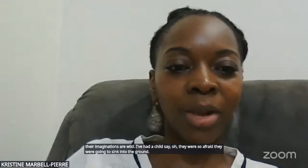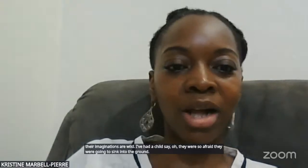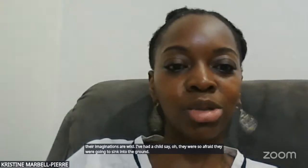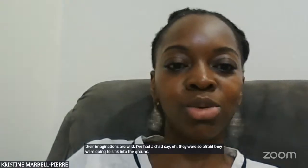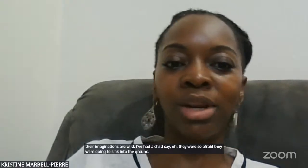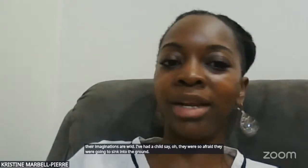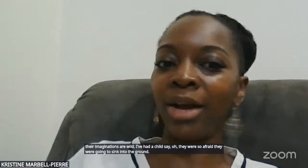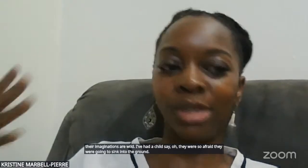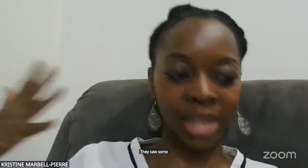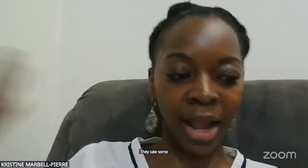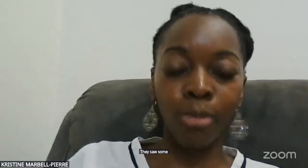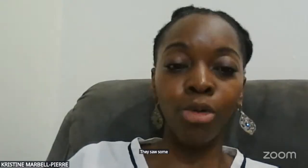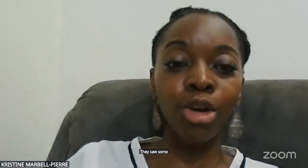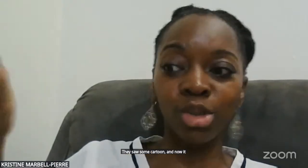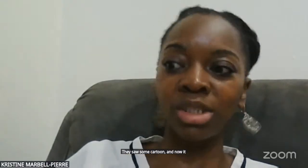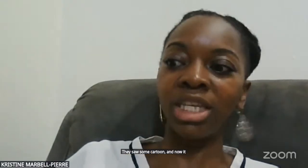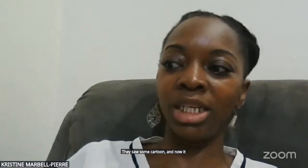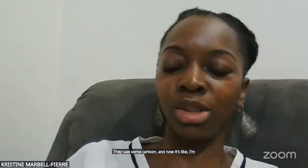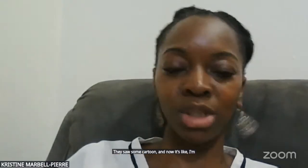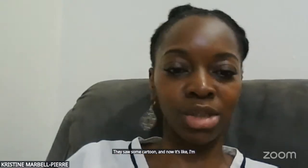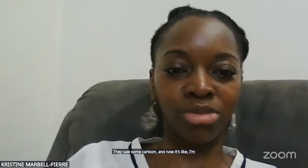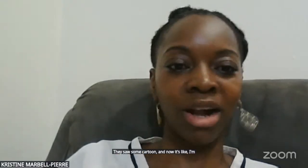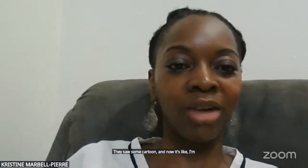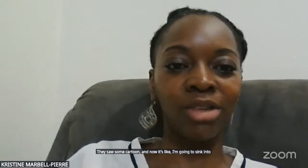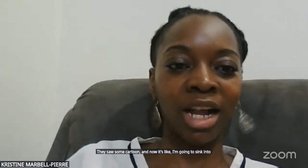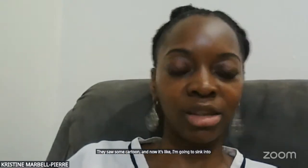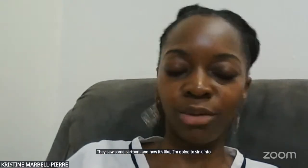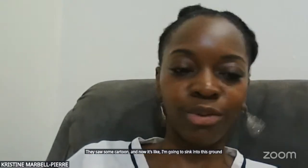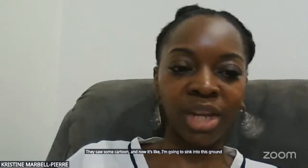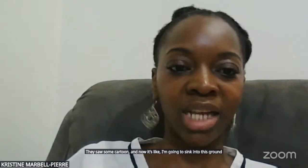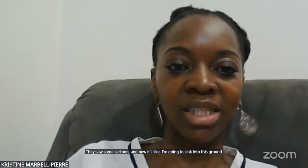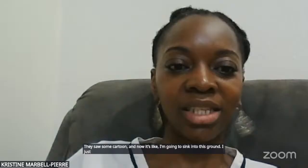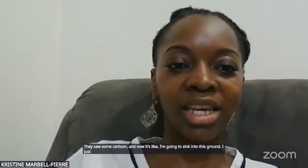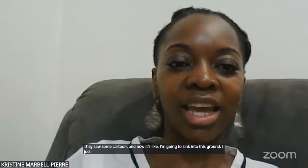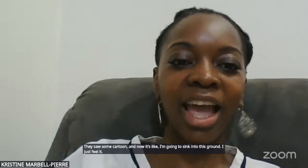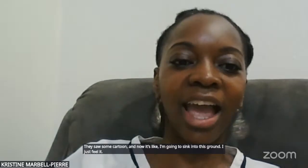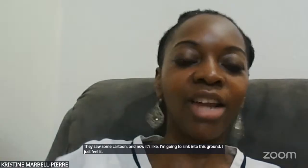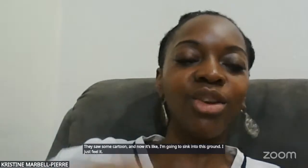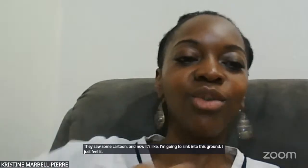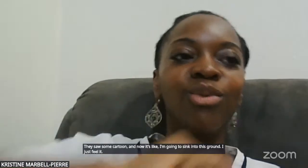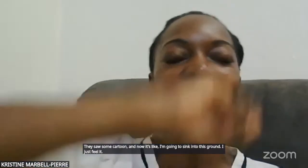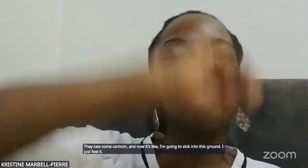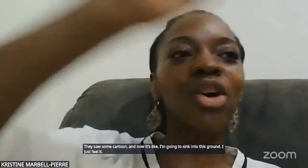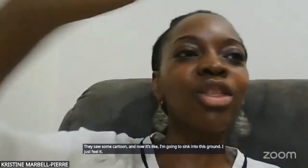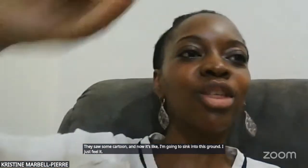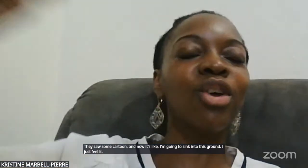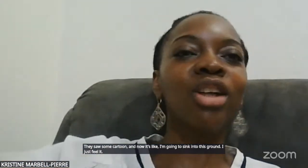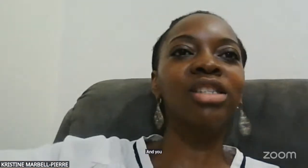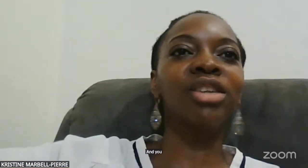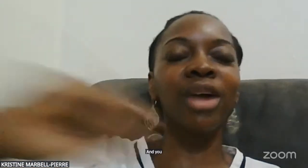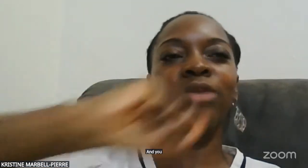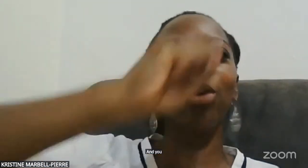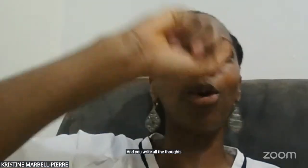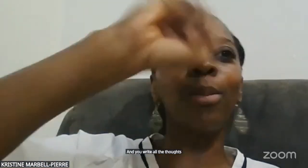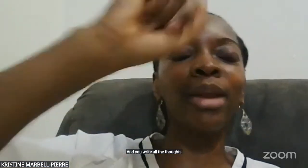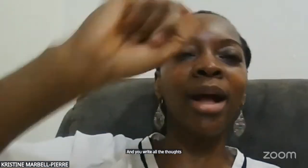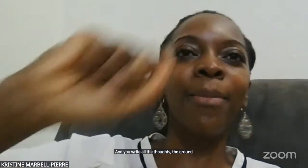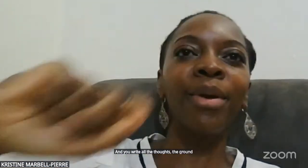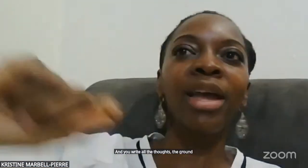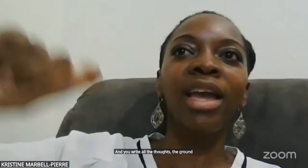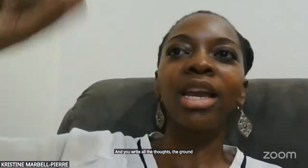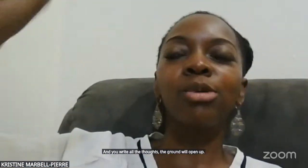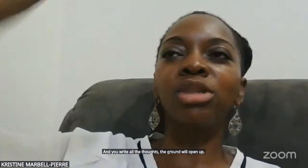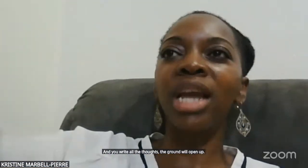some cartoon and now it's like, I'm going to sink into this ground. I just feel it. And you write all the thoughts, the ground will open